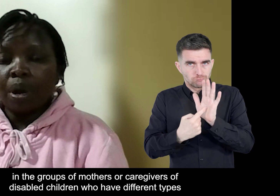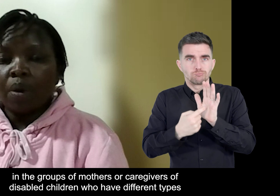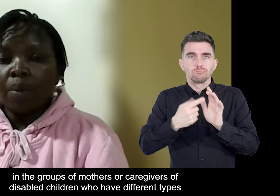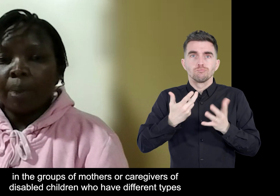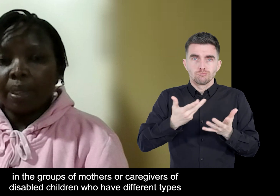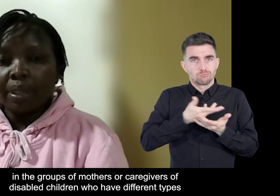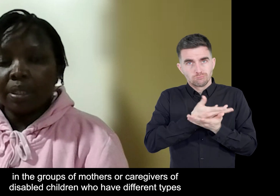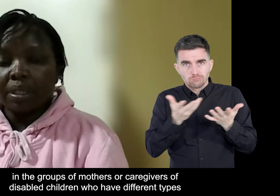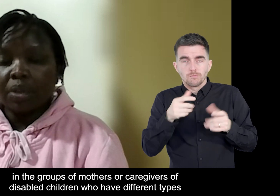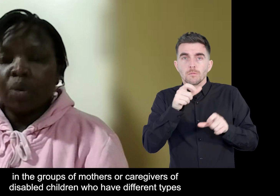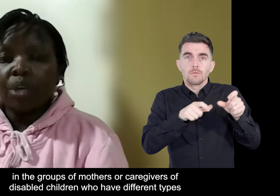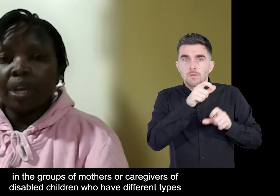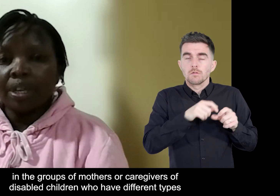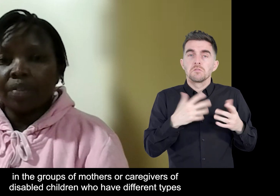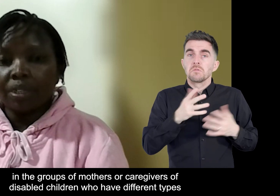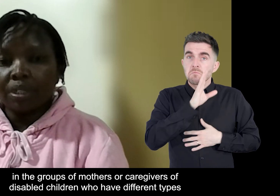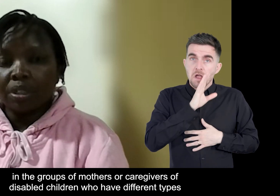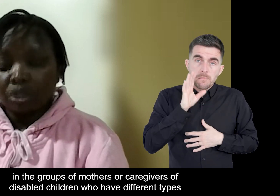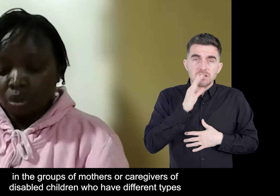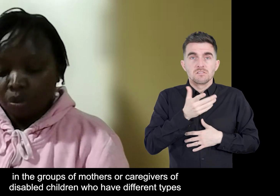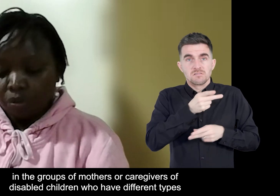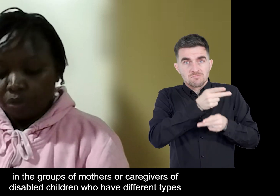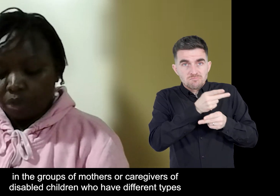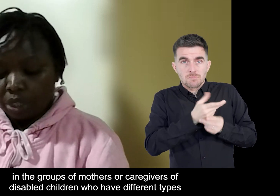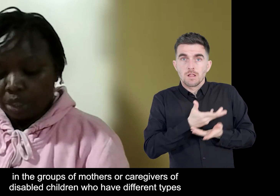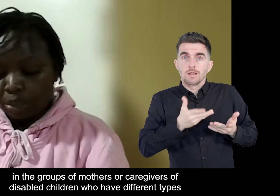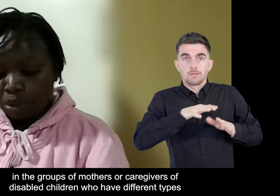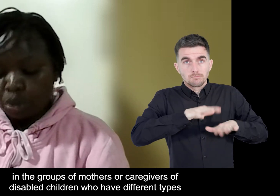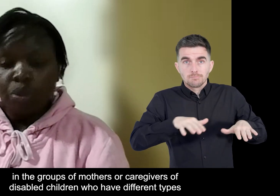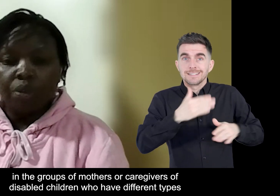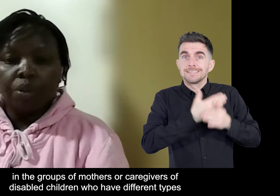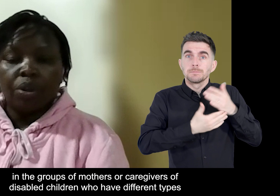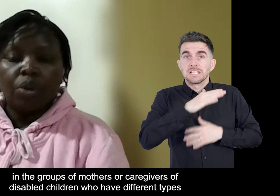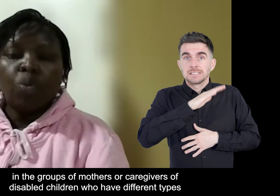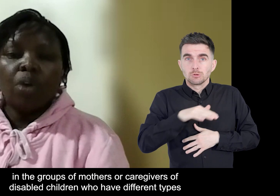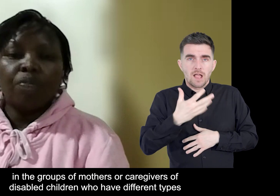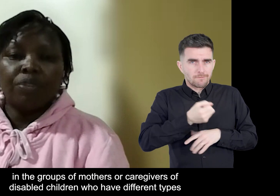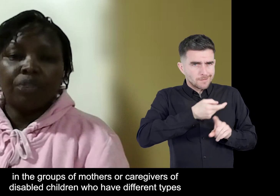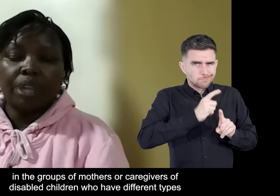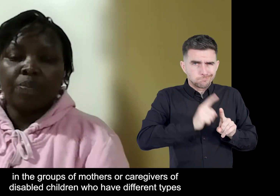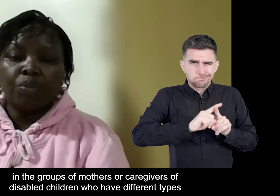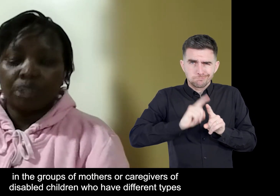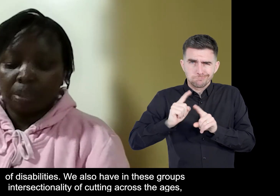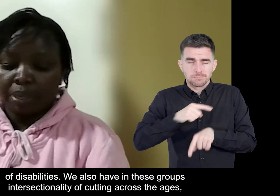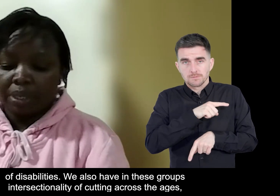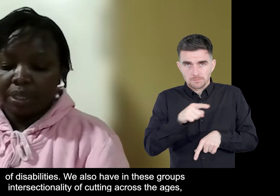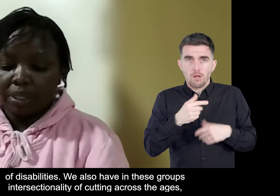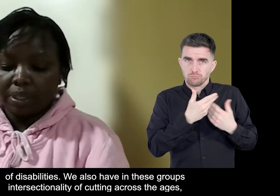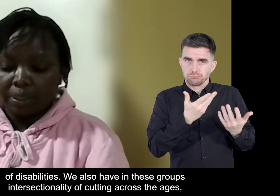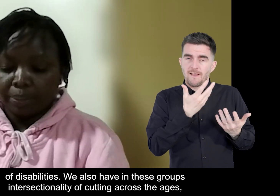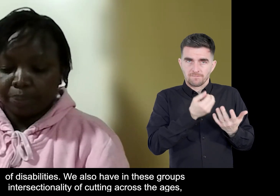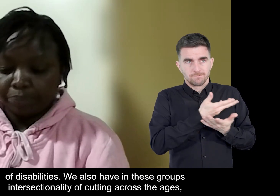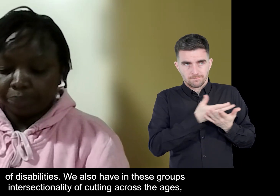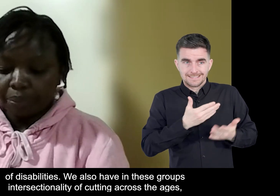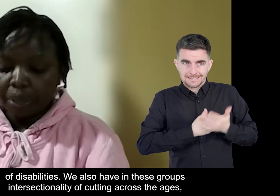of mothers or caregivers of disabled children who have different types of